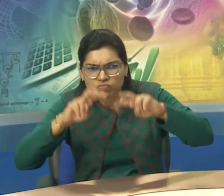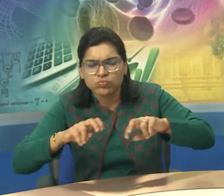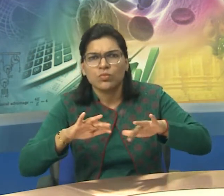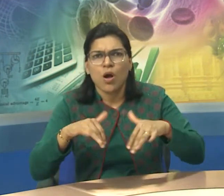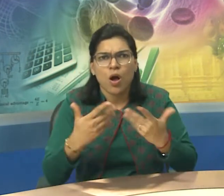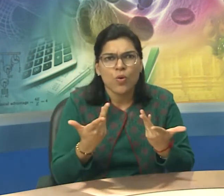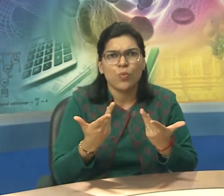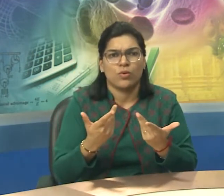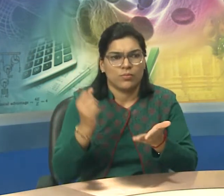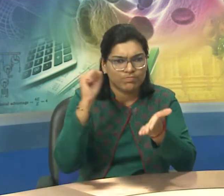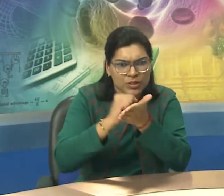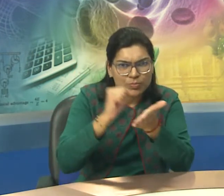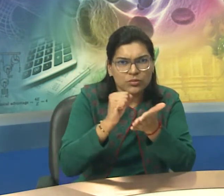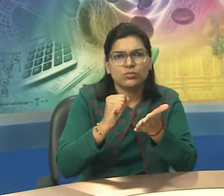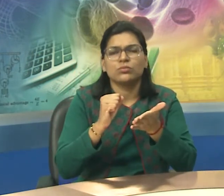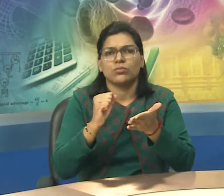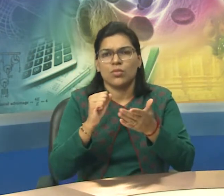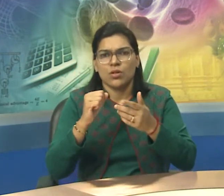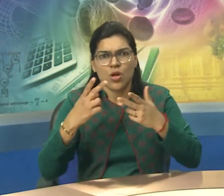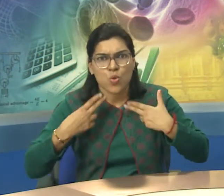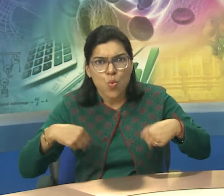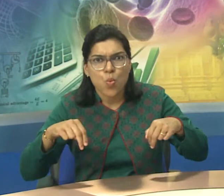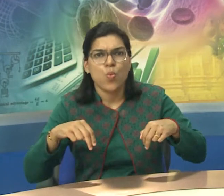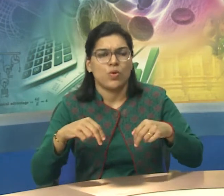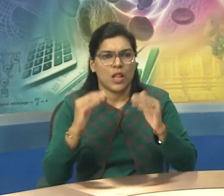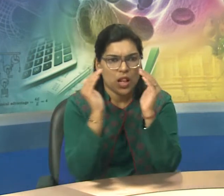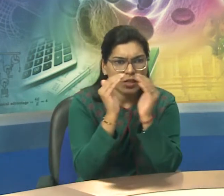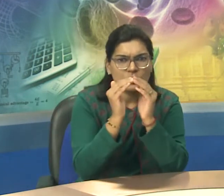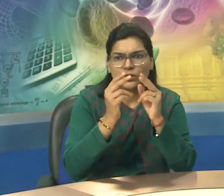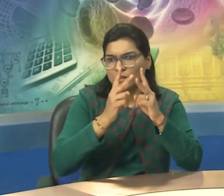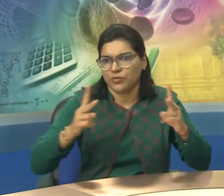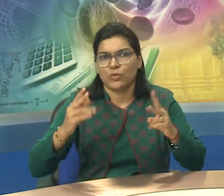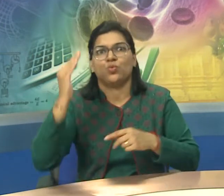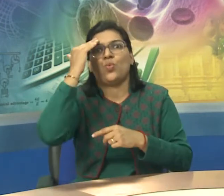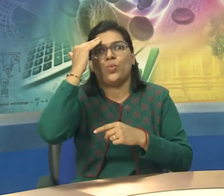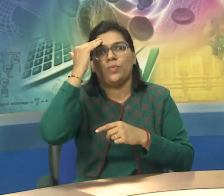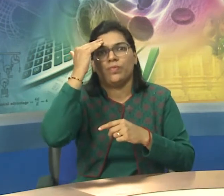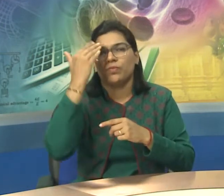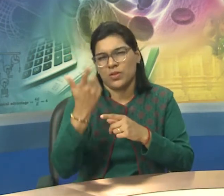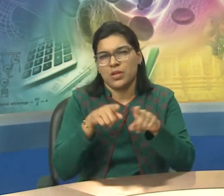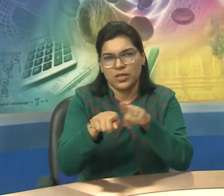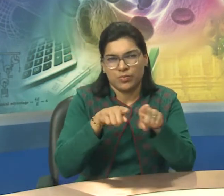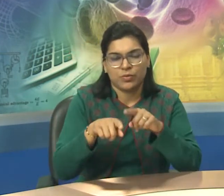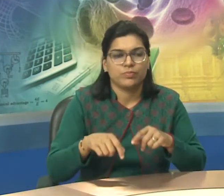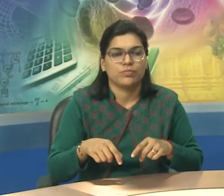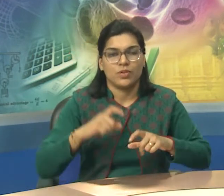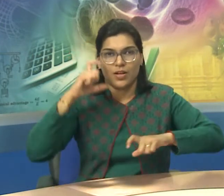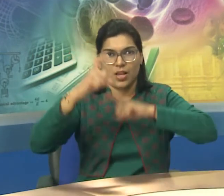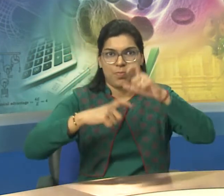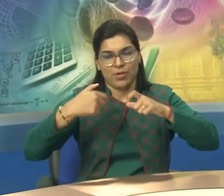valuation and invest research, patent filing, legal, and insurance services.